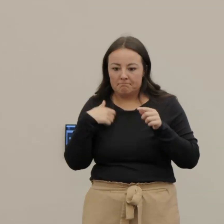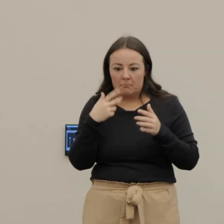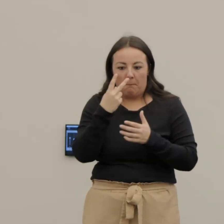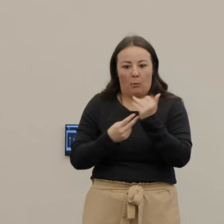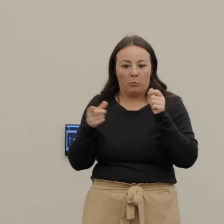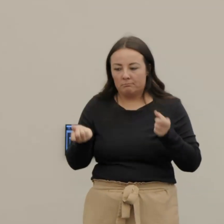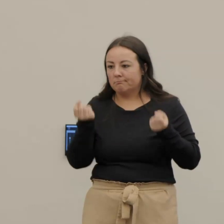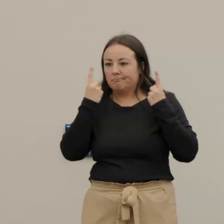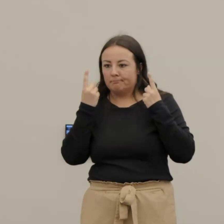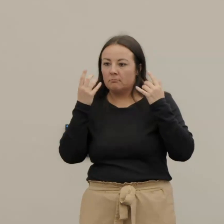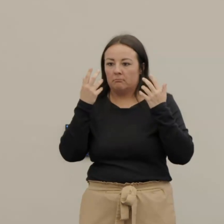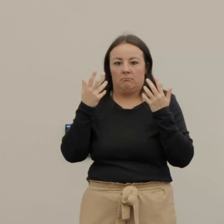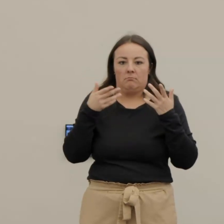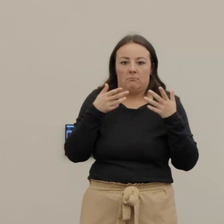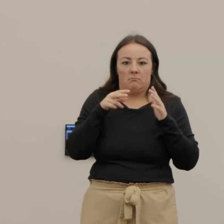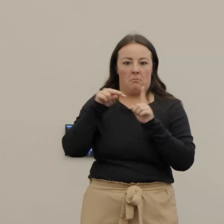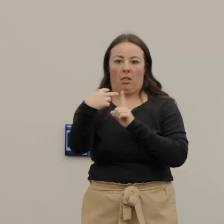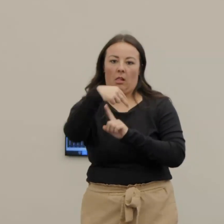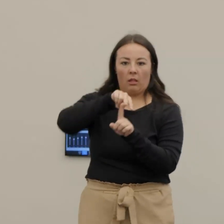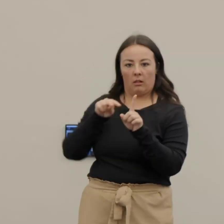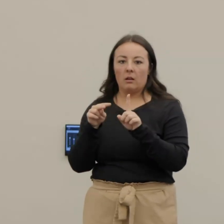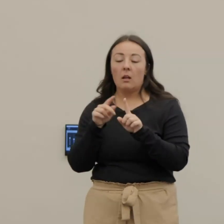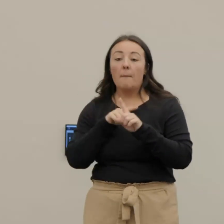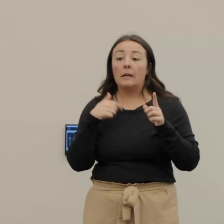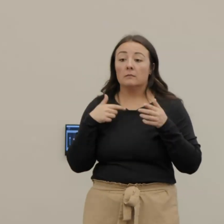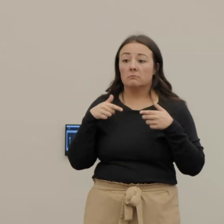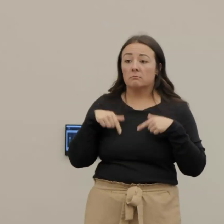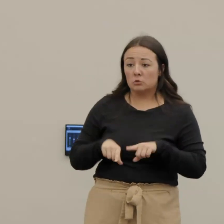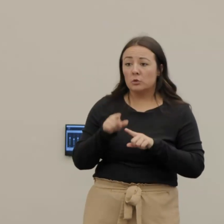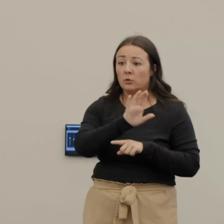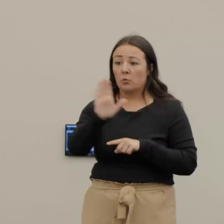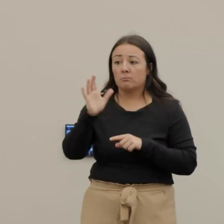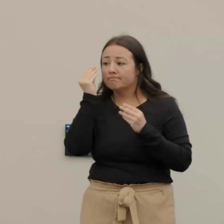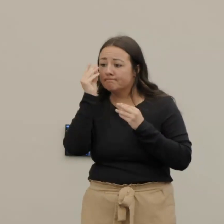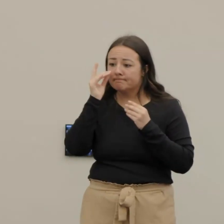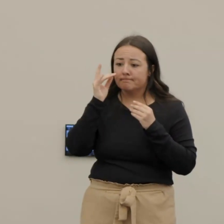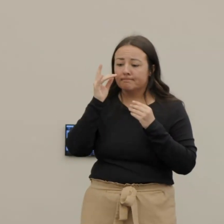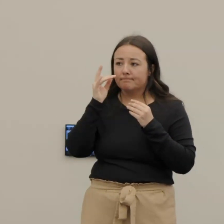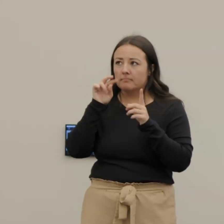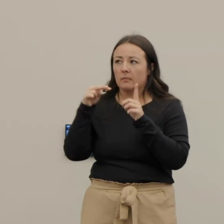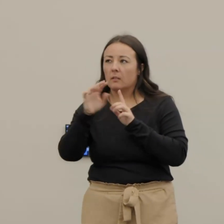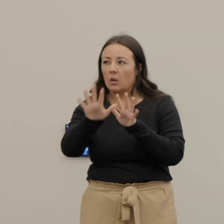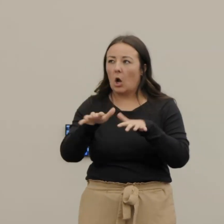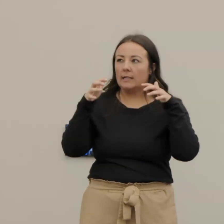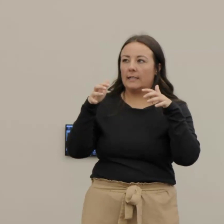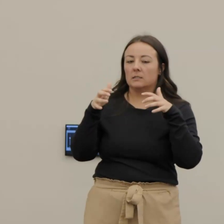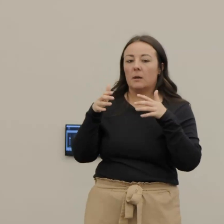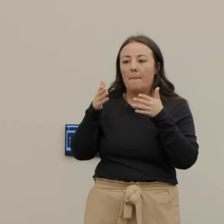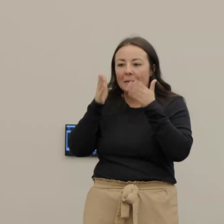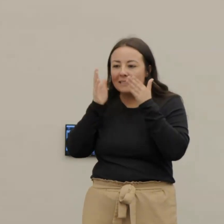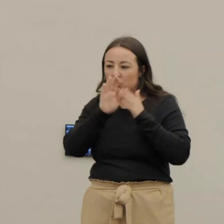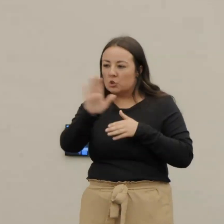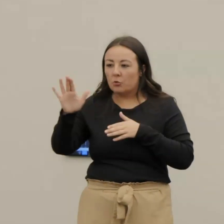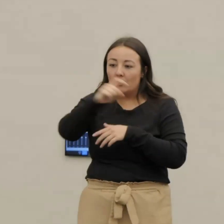learning. So as you think about your audience, pay attention to their needs.